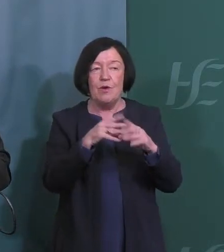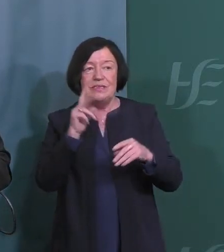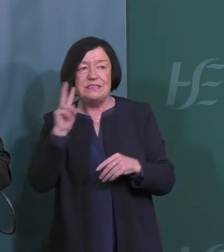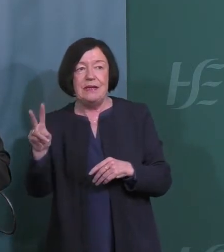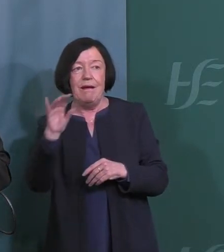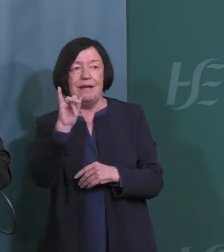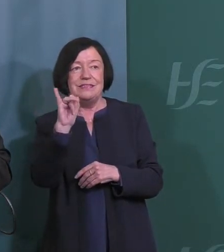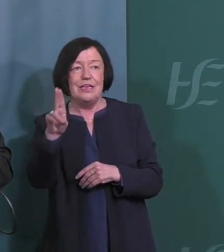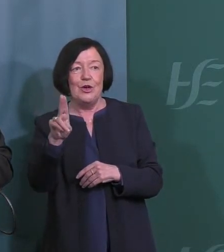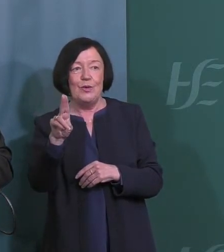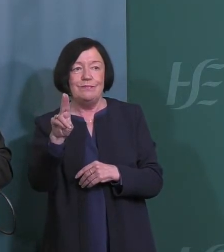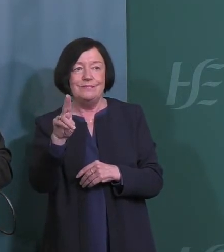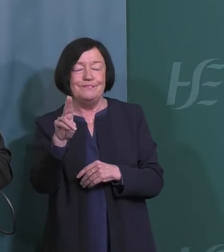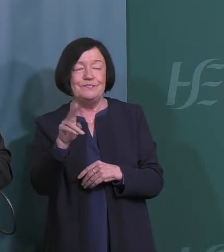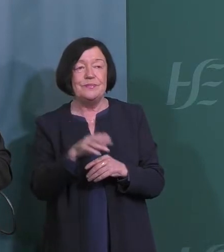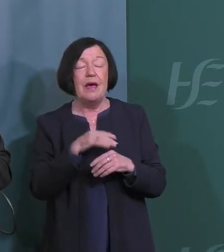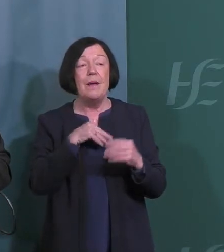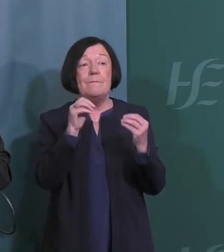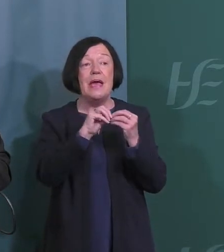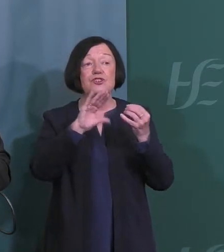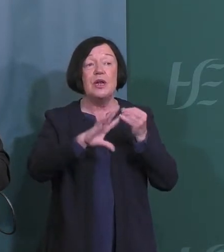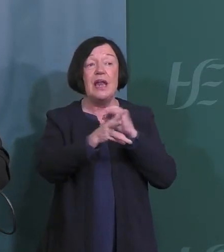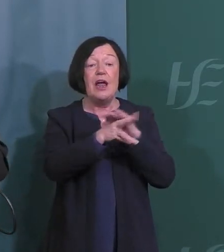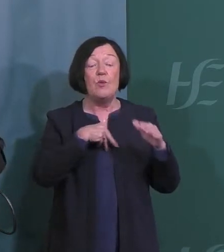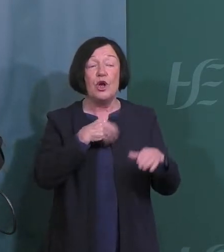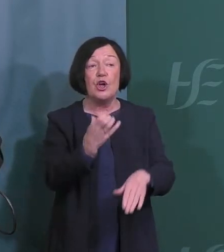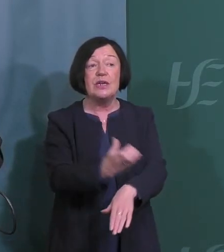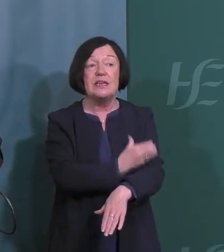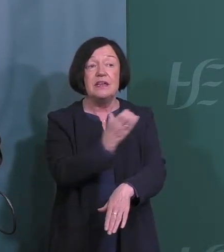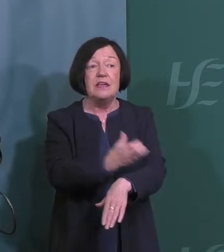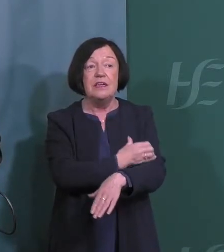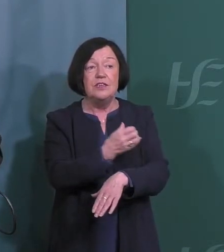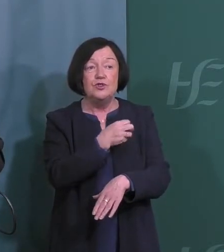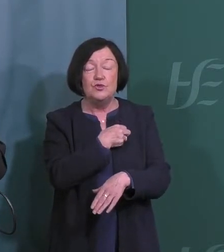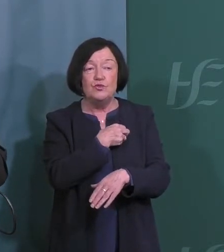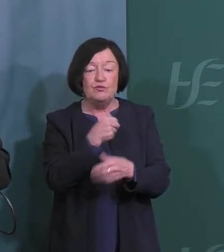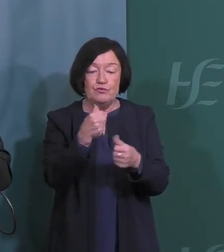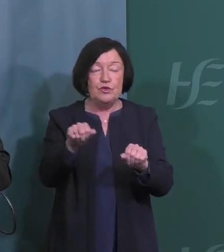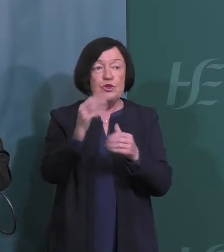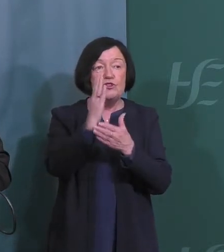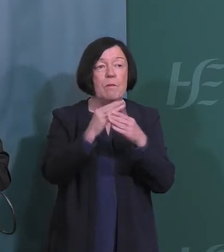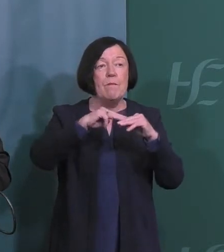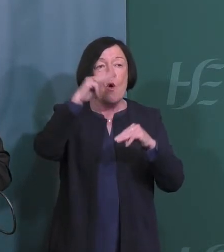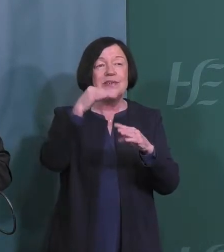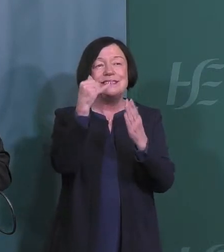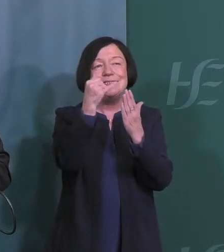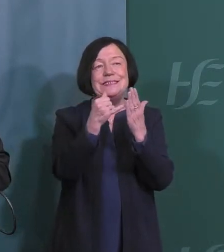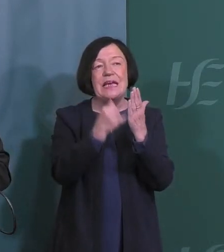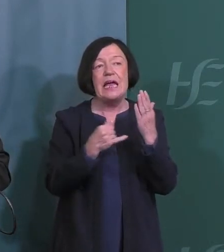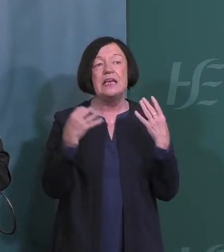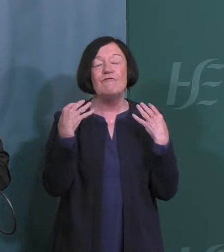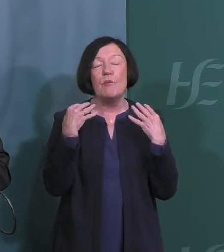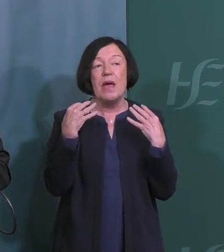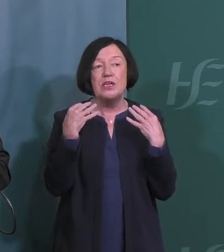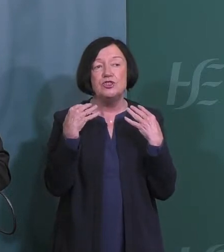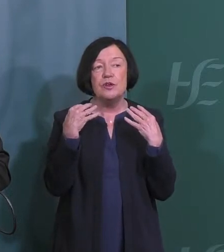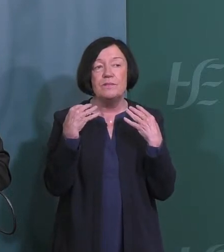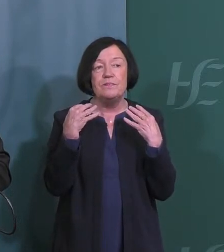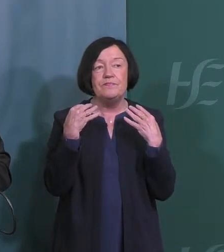ICU. I mentioned last week that we're continuing to capture some more detailed information in relation